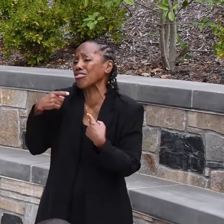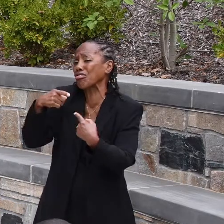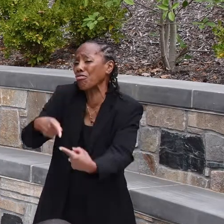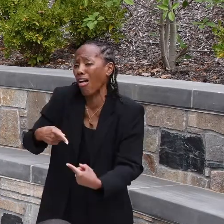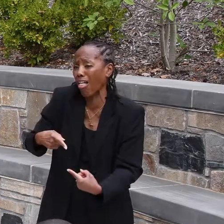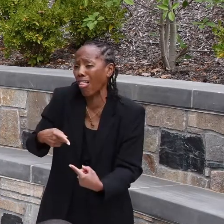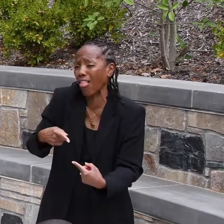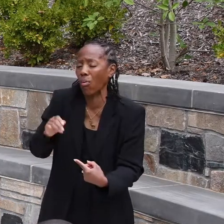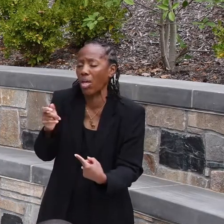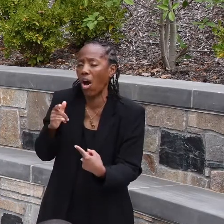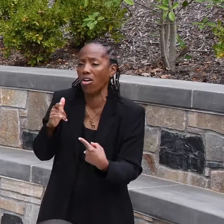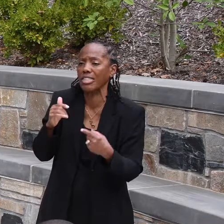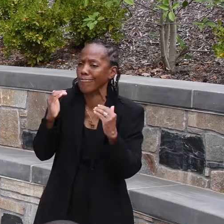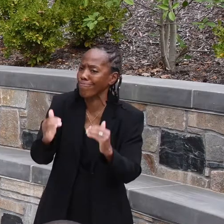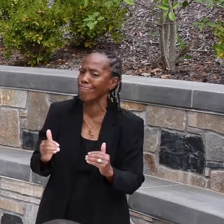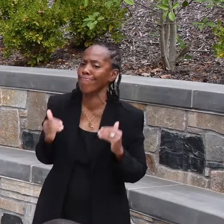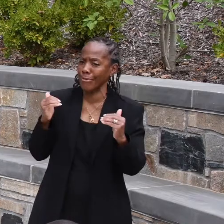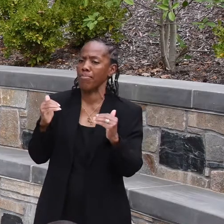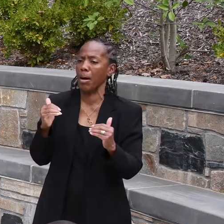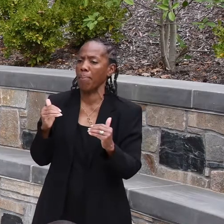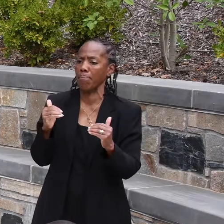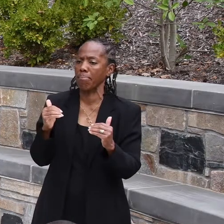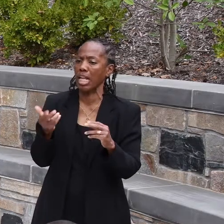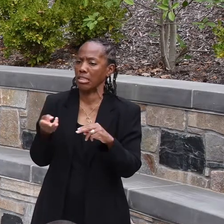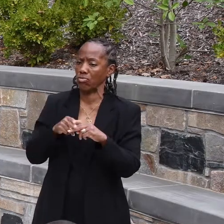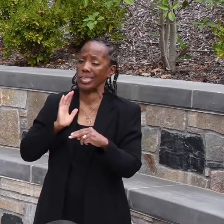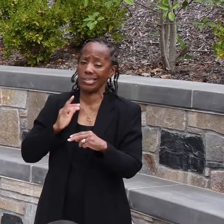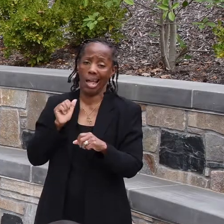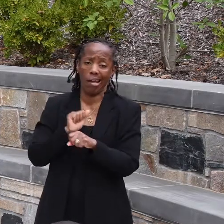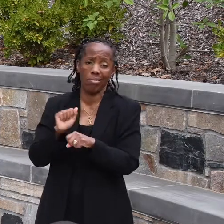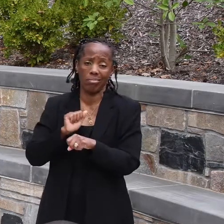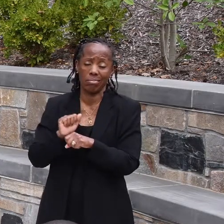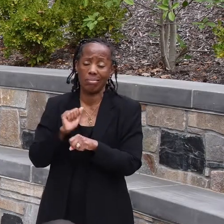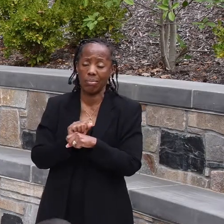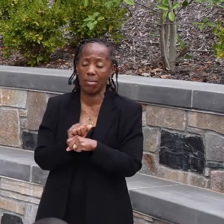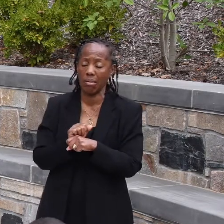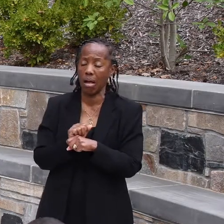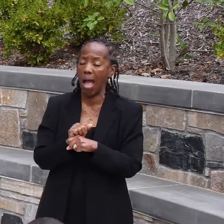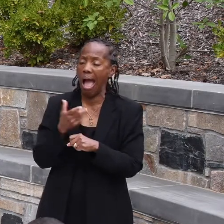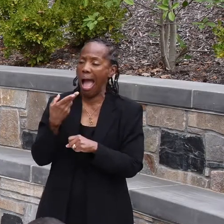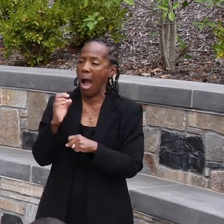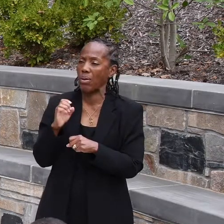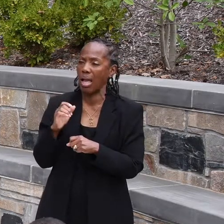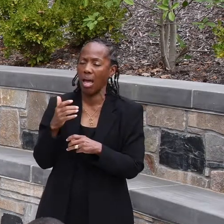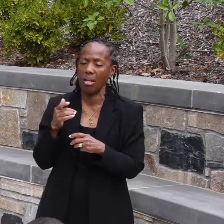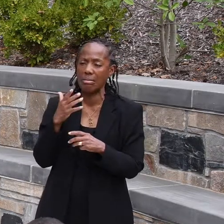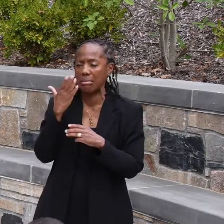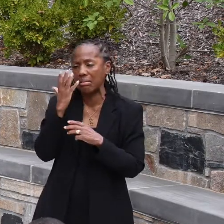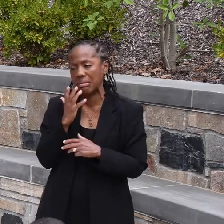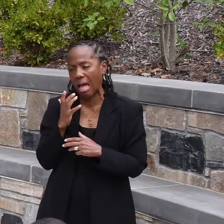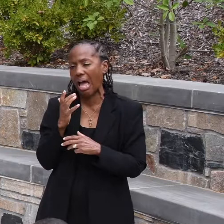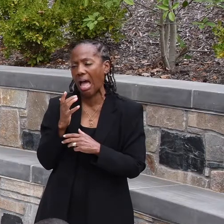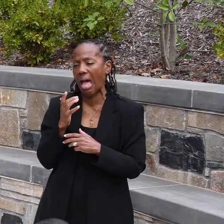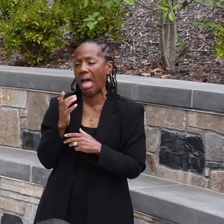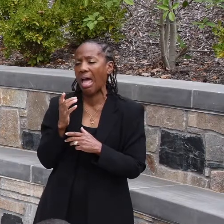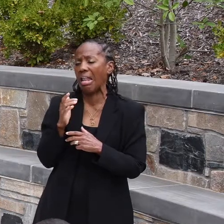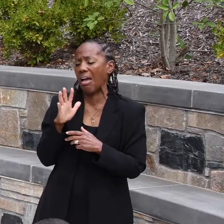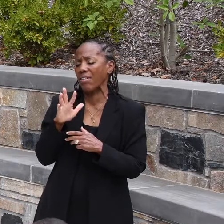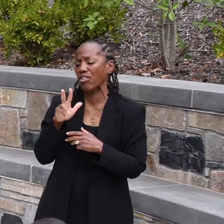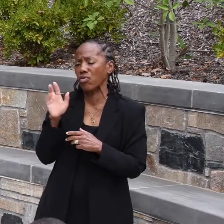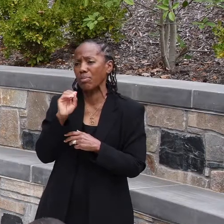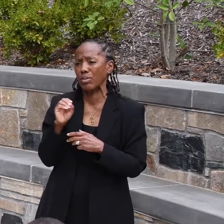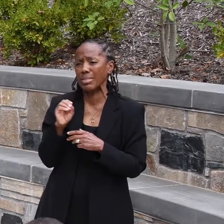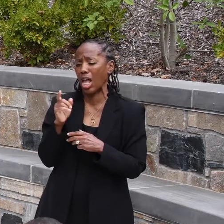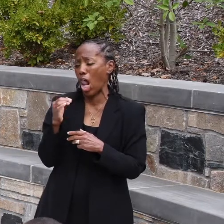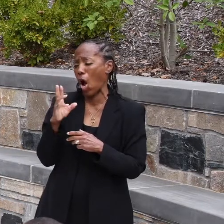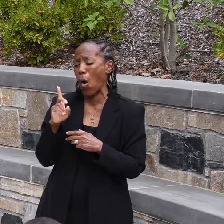and we all need to step up to do more. Howard County's tragic 53% surge in opioid-related fatalities just